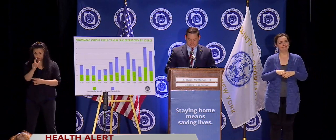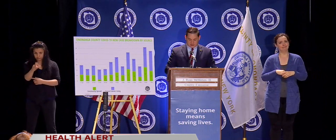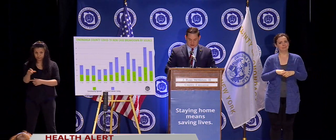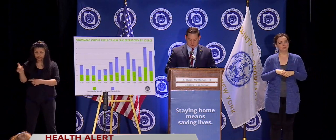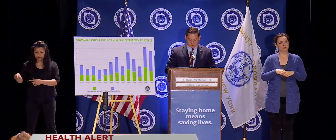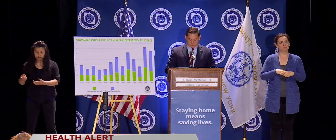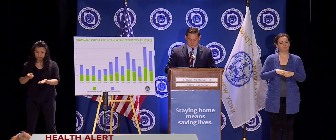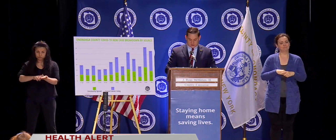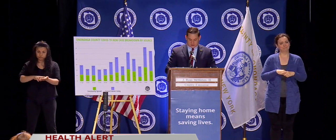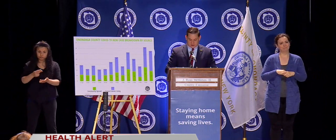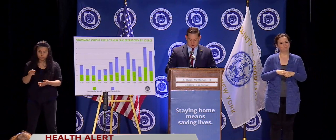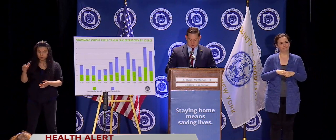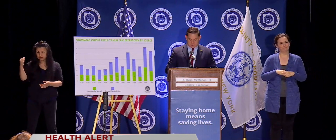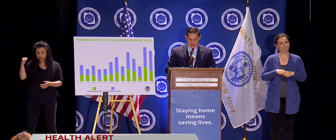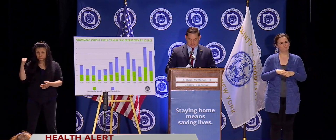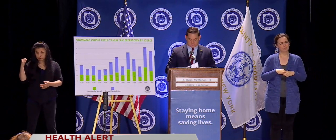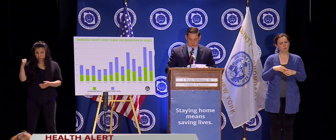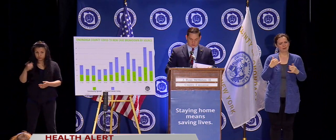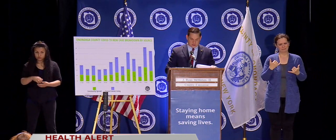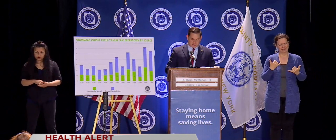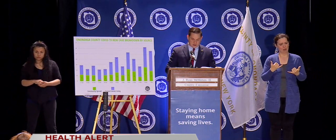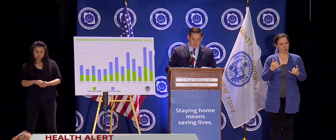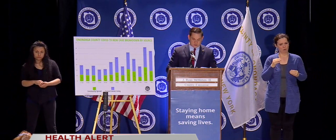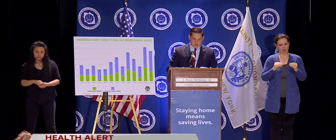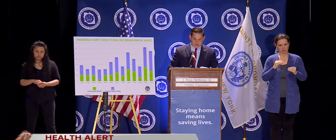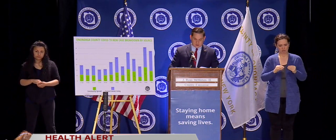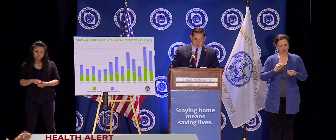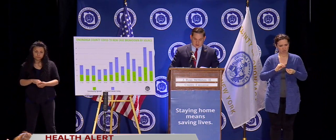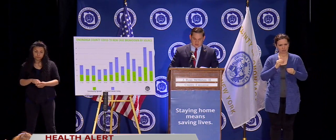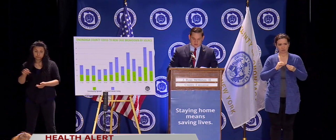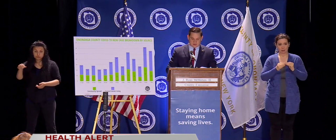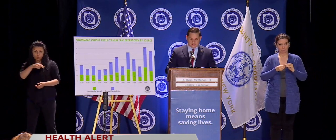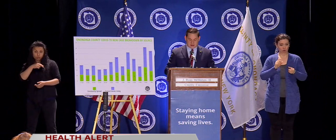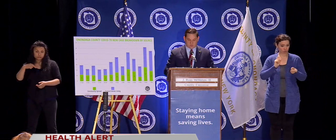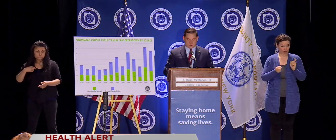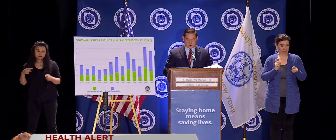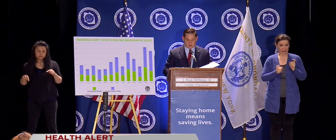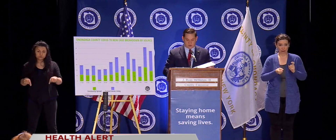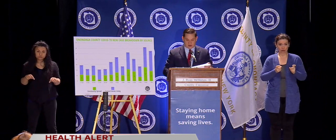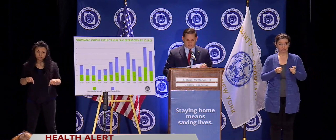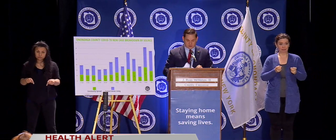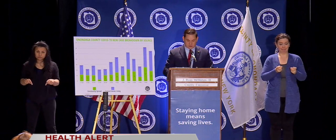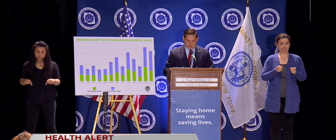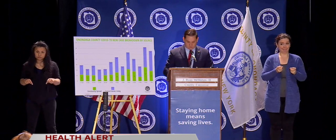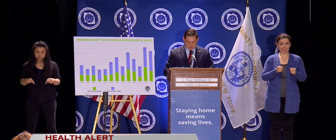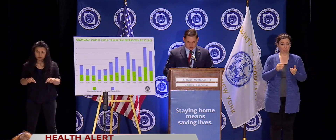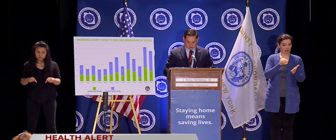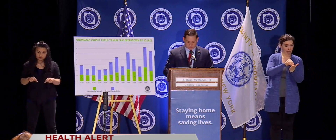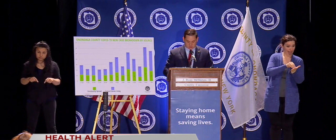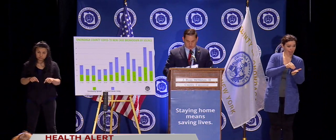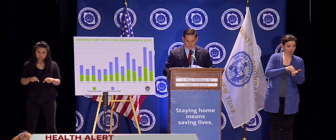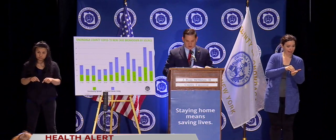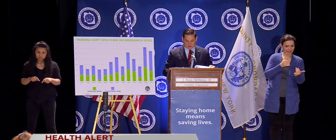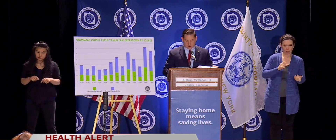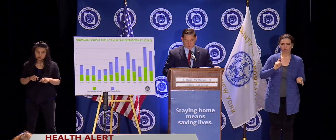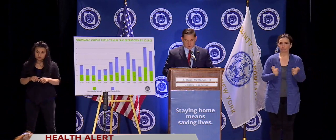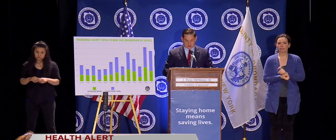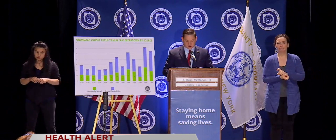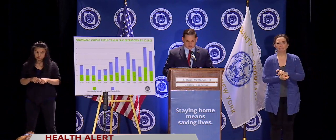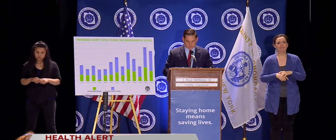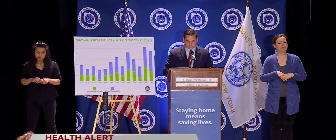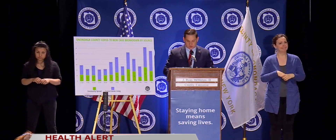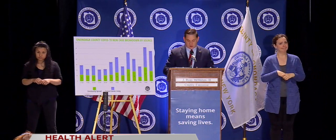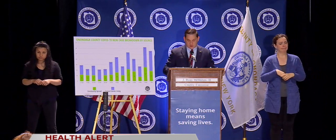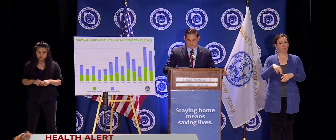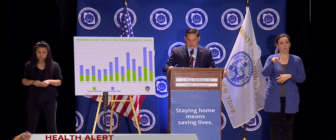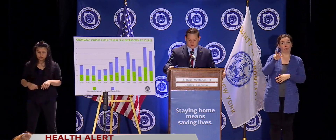some detail on those in the hospital right now that we know about their information. 35 are